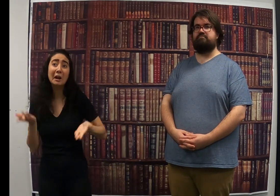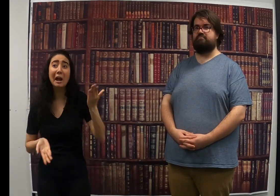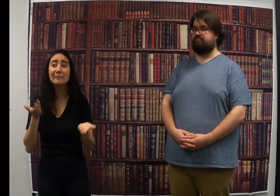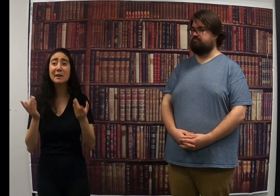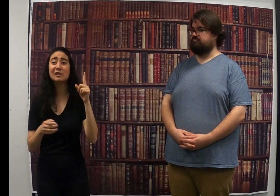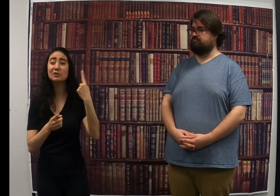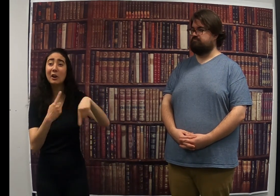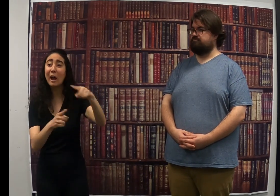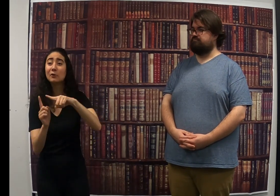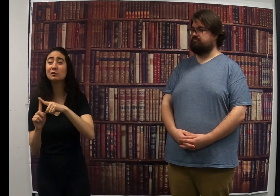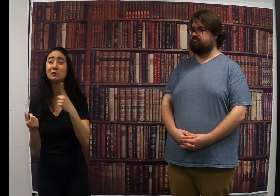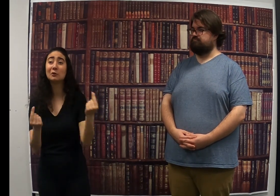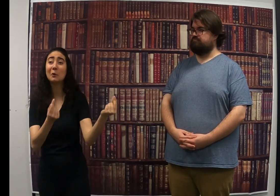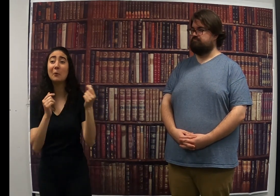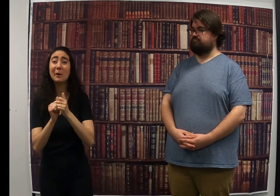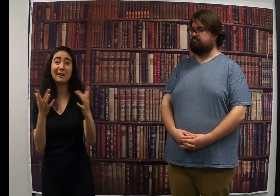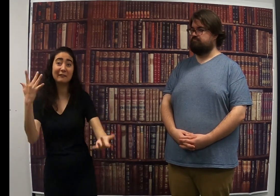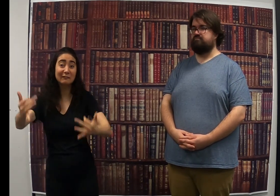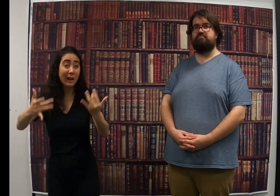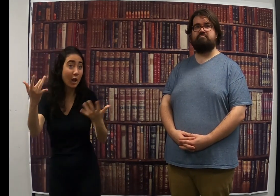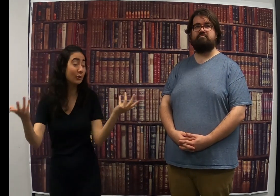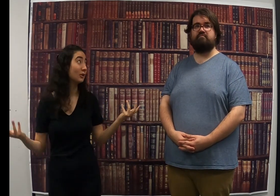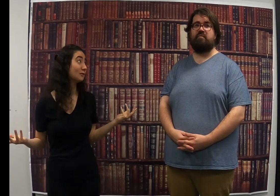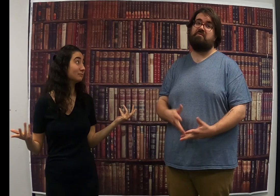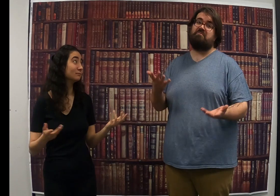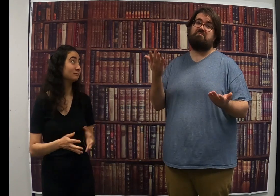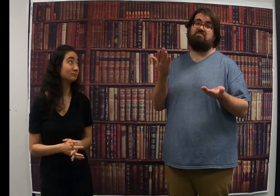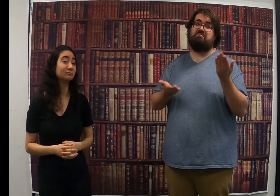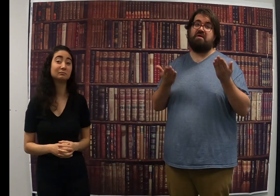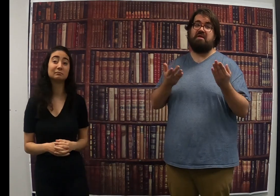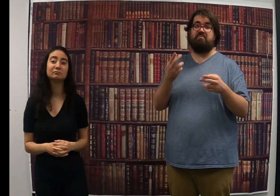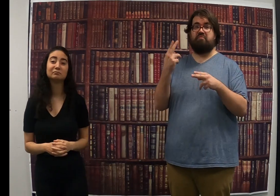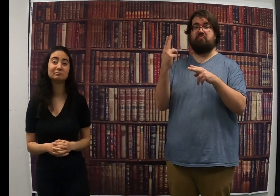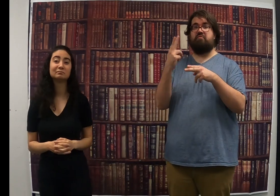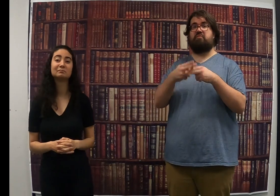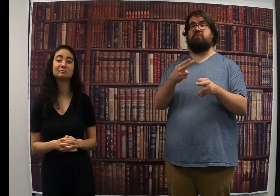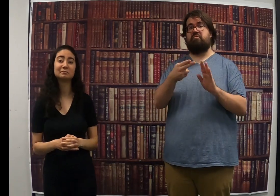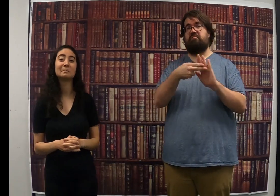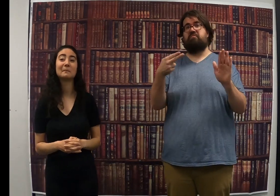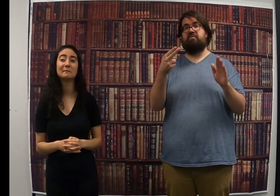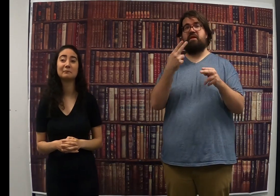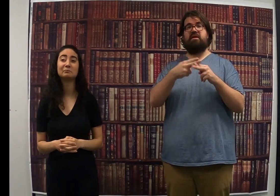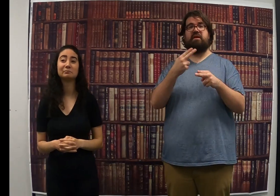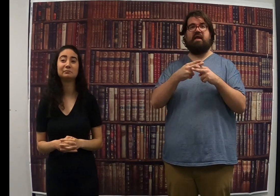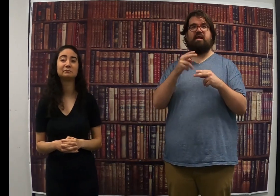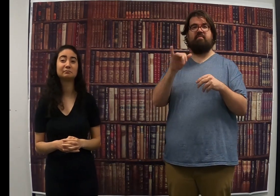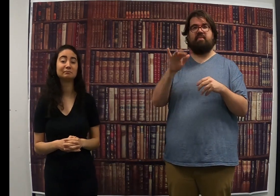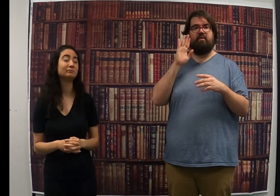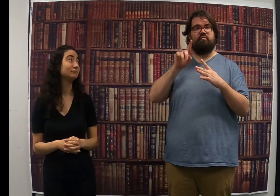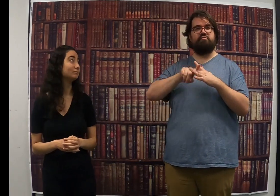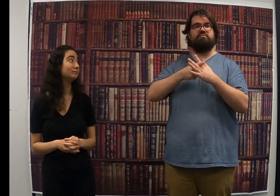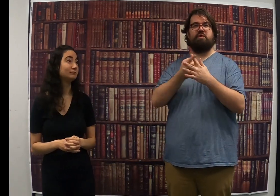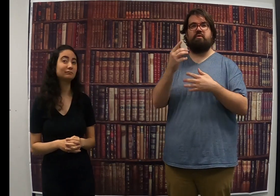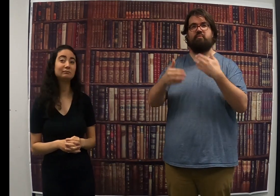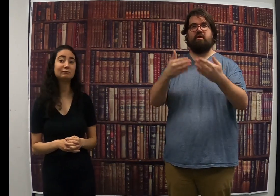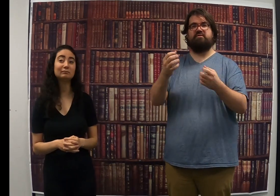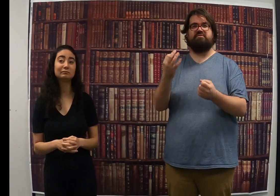something to do with fire? Well, perhaps you'd call it a name that would invoke the process of burning, as they would not have yet